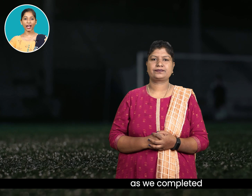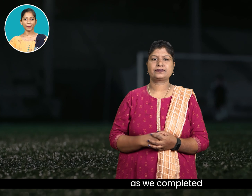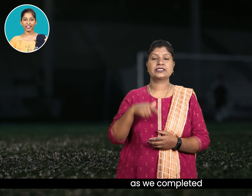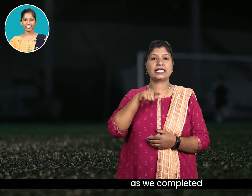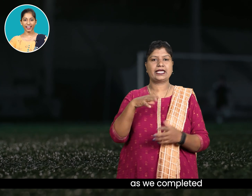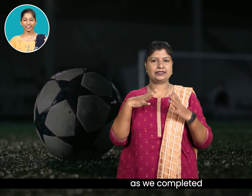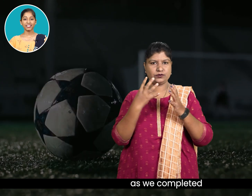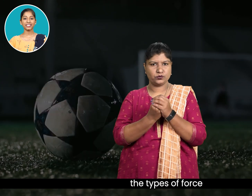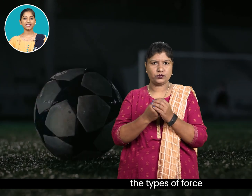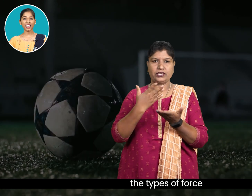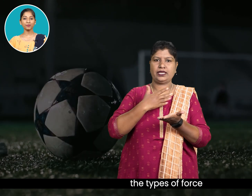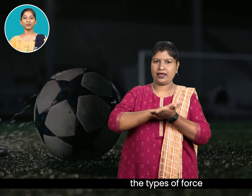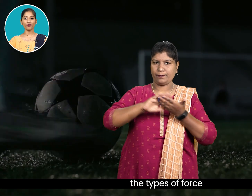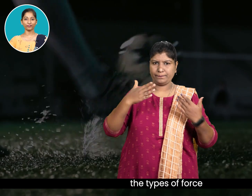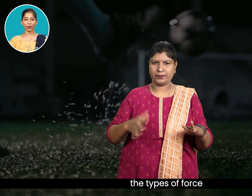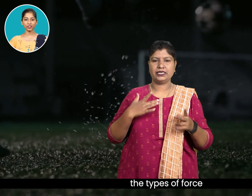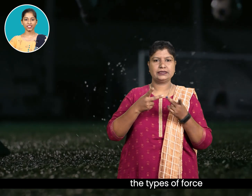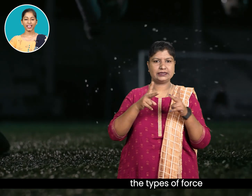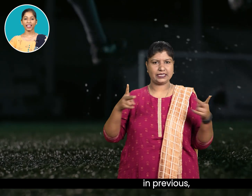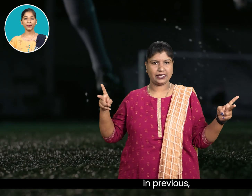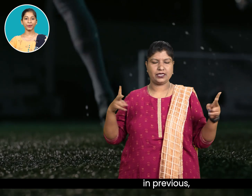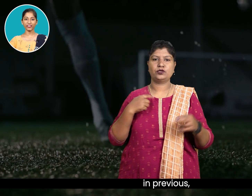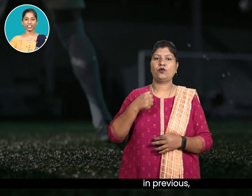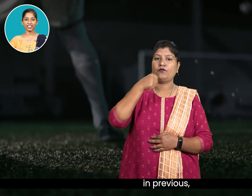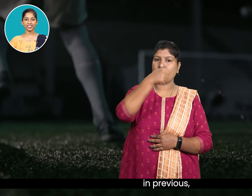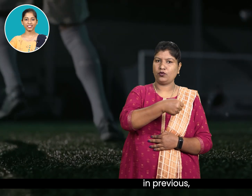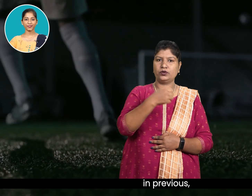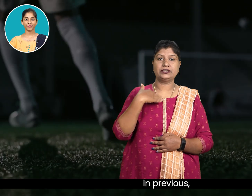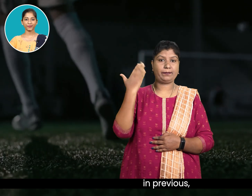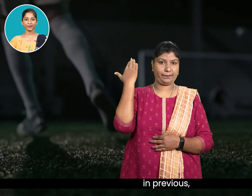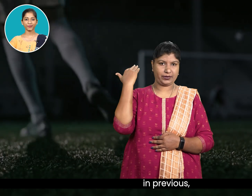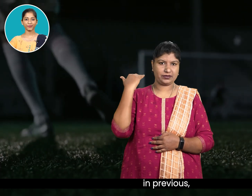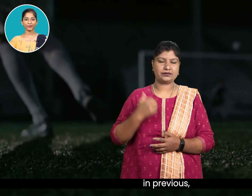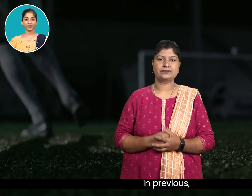As we completed the types of force in previous,